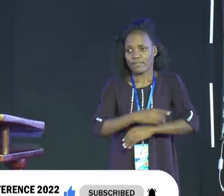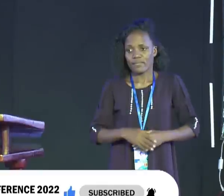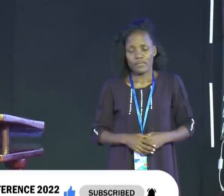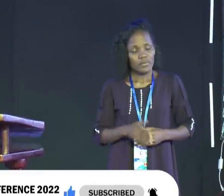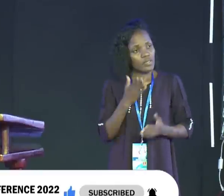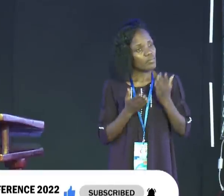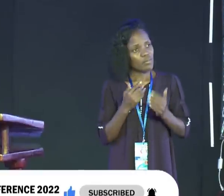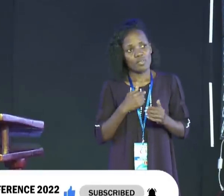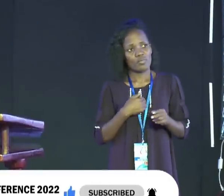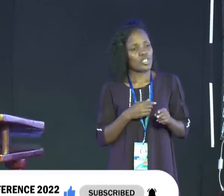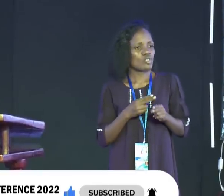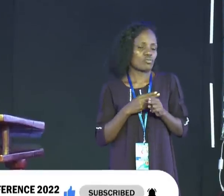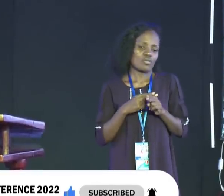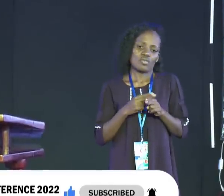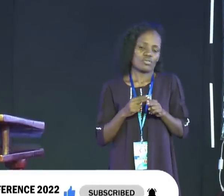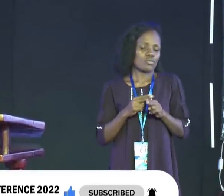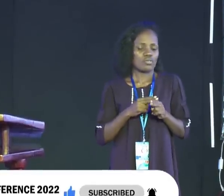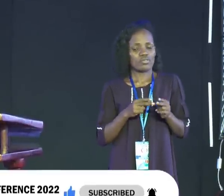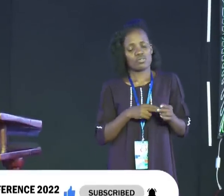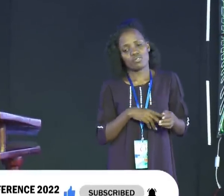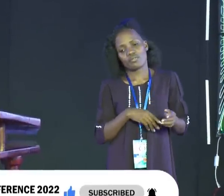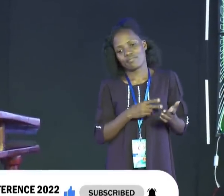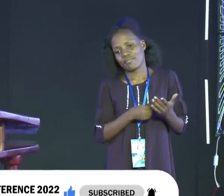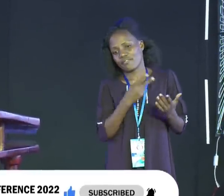Nyinza okuzirika. I may faint.